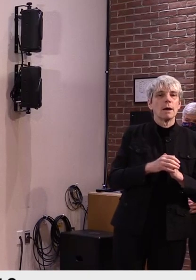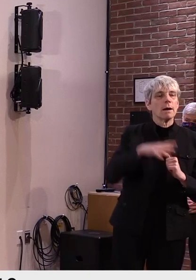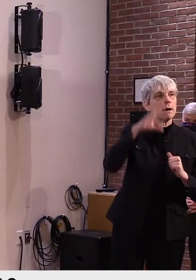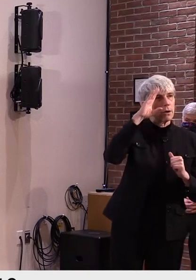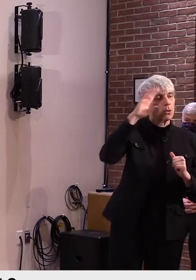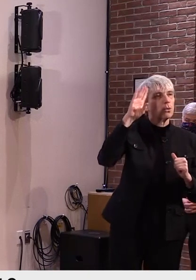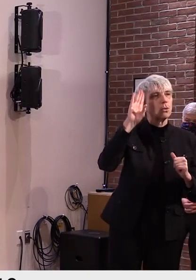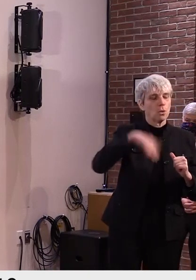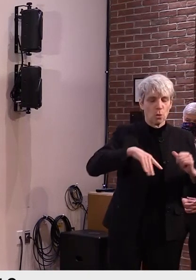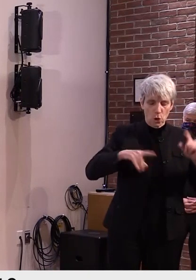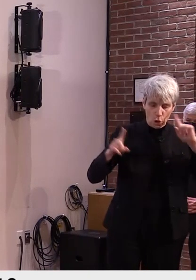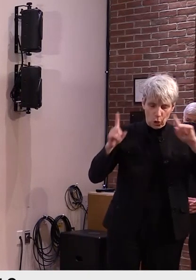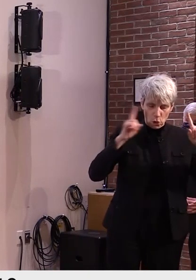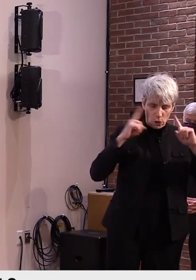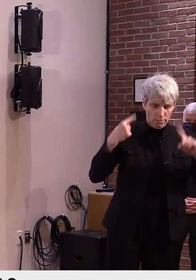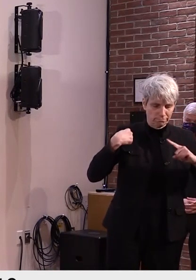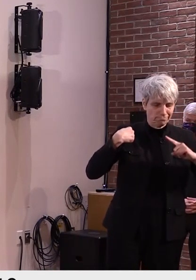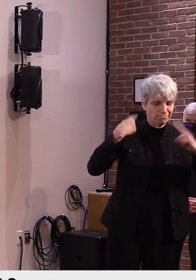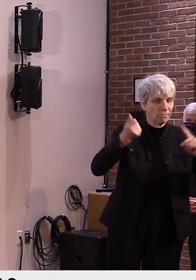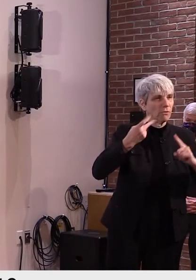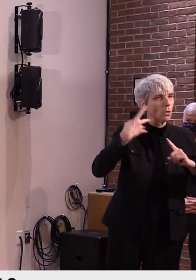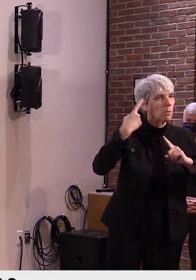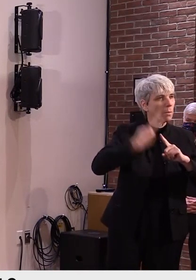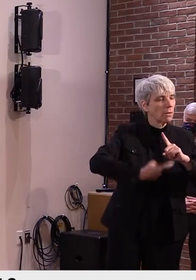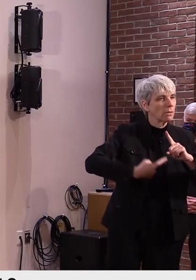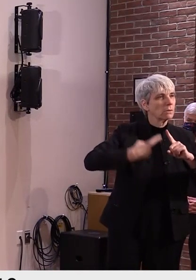common theme for several months